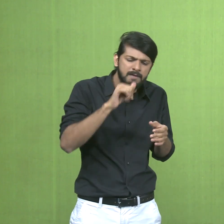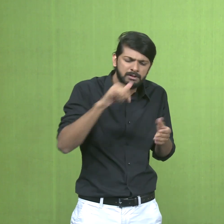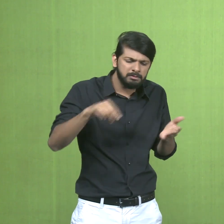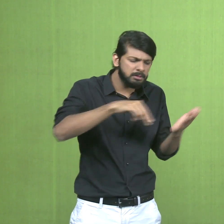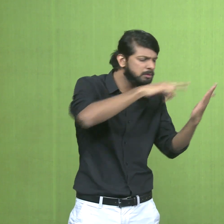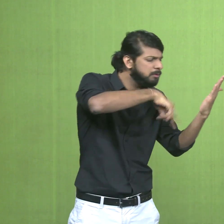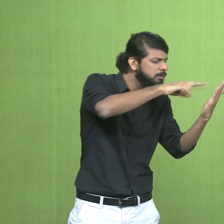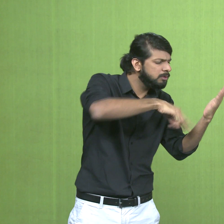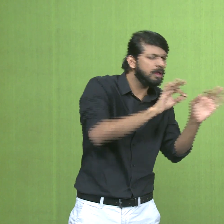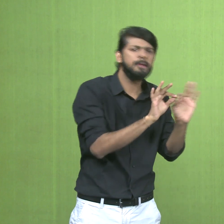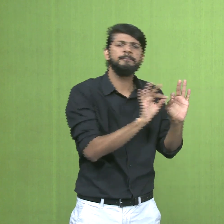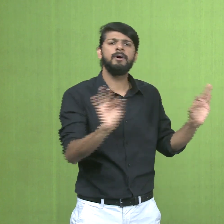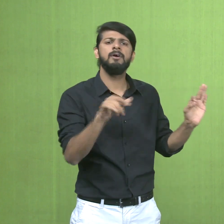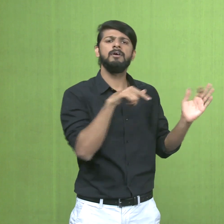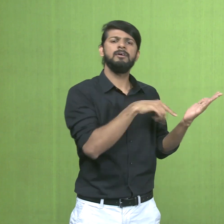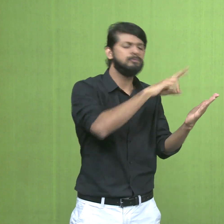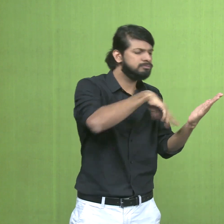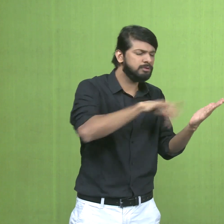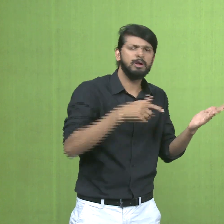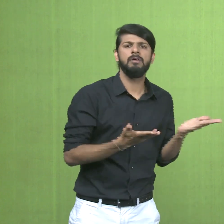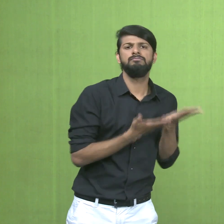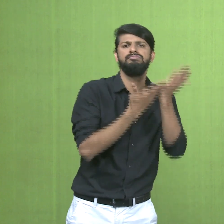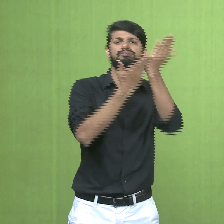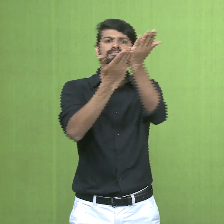paper and watercolor to make these paintings.